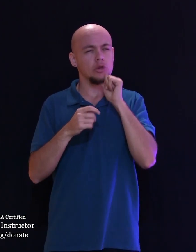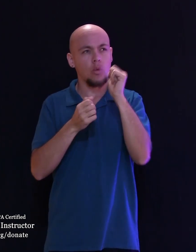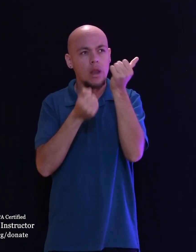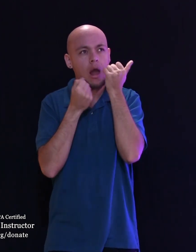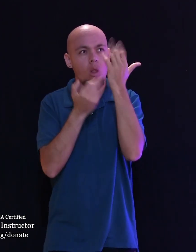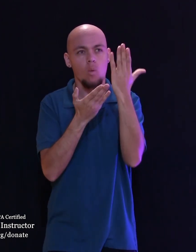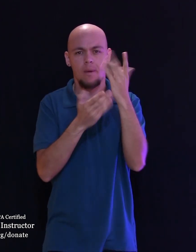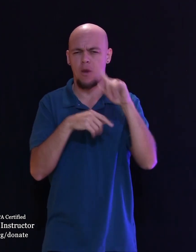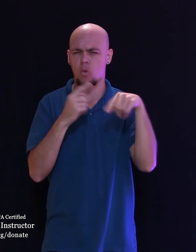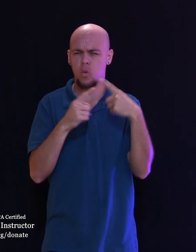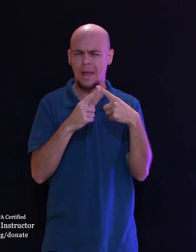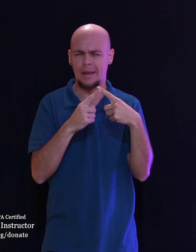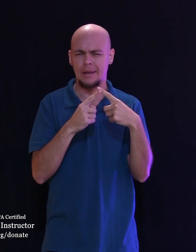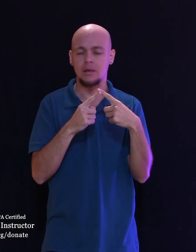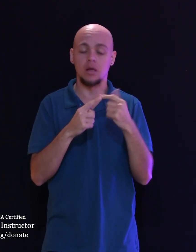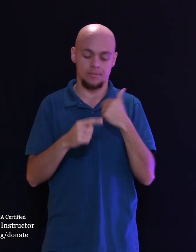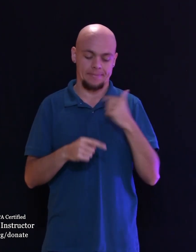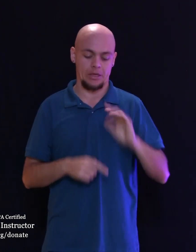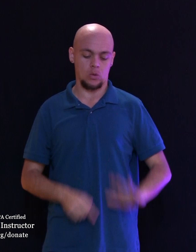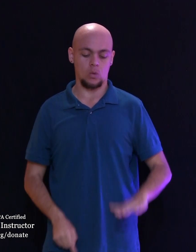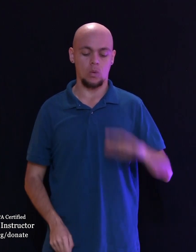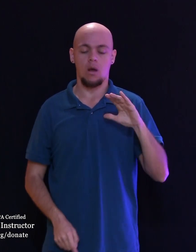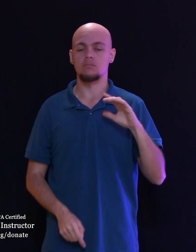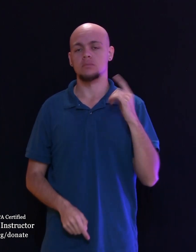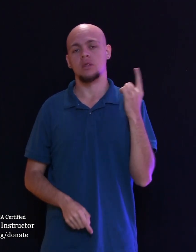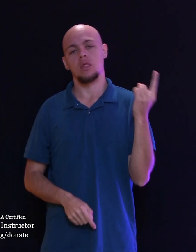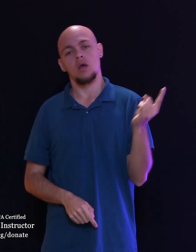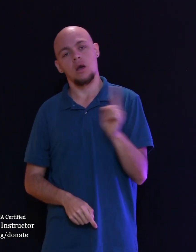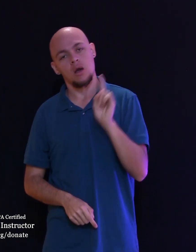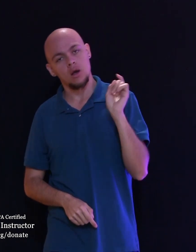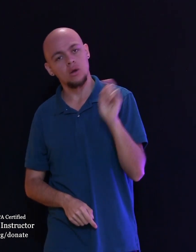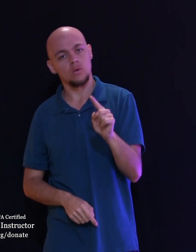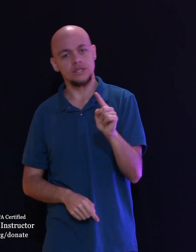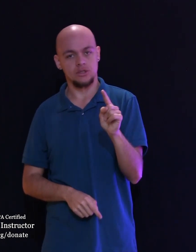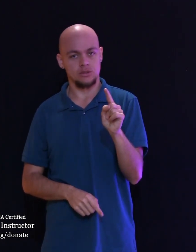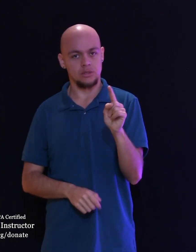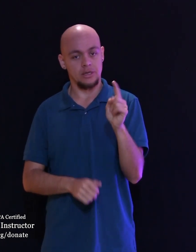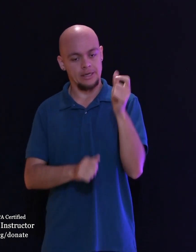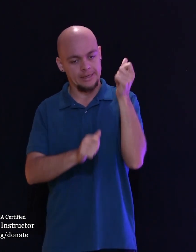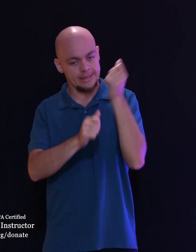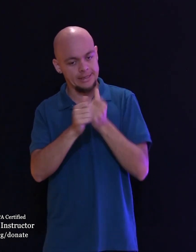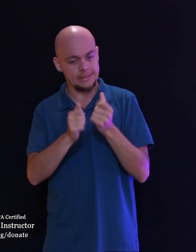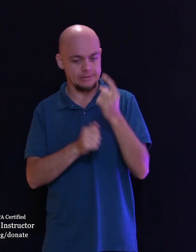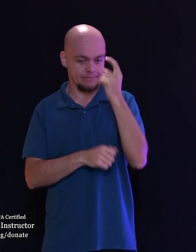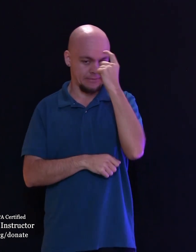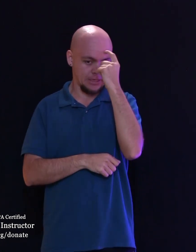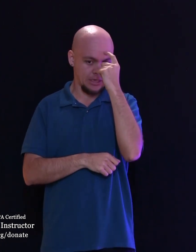teenager's mind. When can I disobey? When am I allowed to disobey and not get in trouble with God?